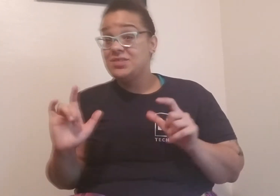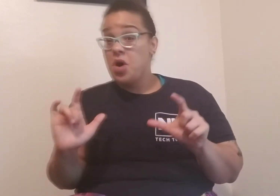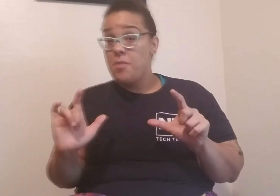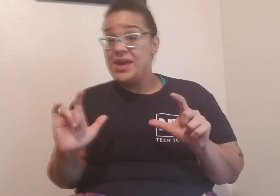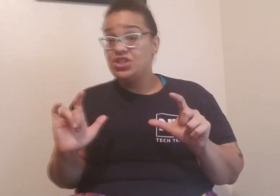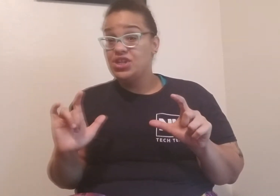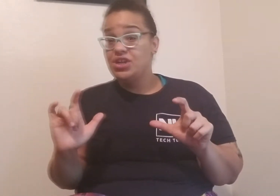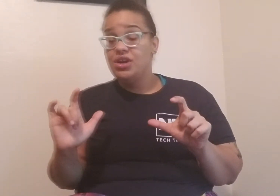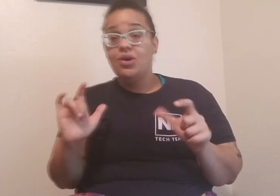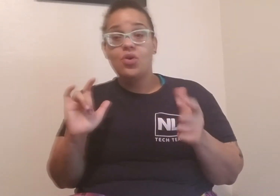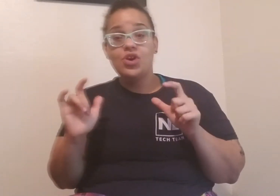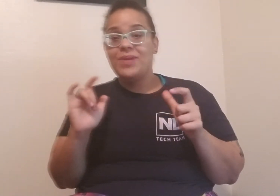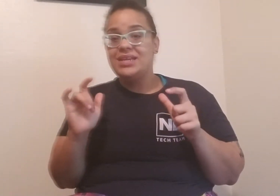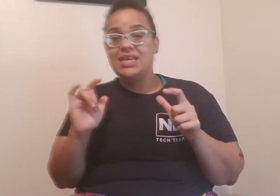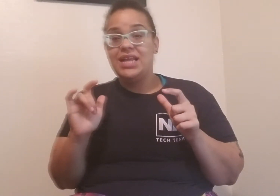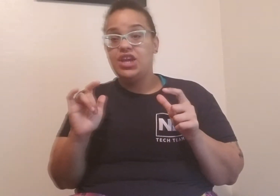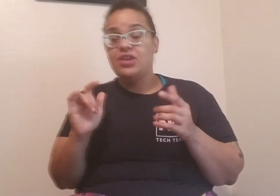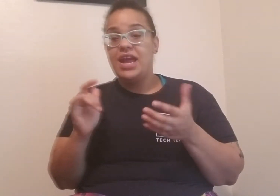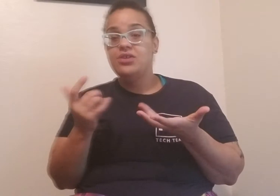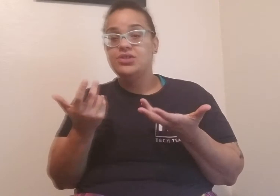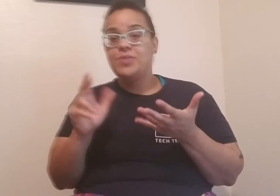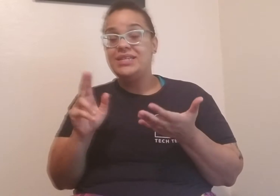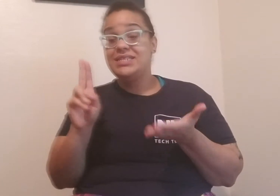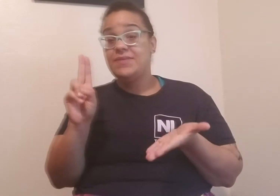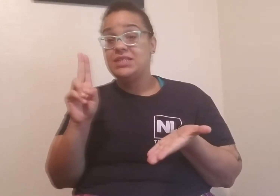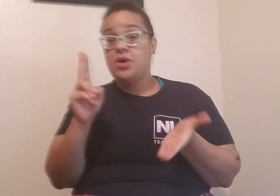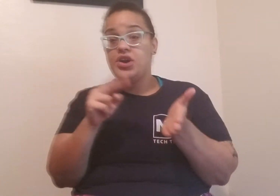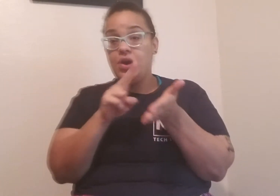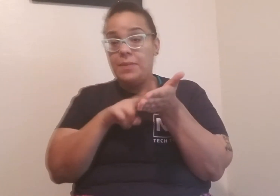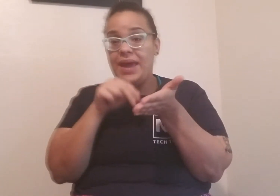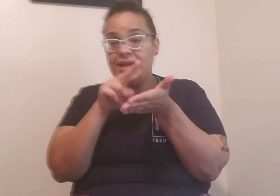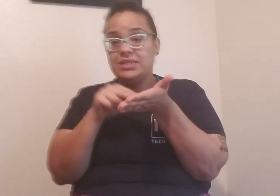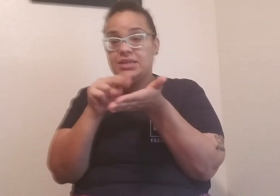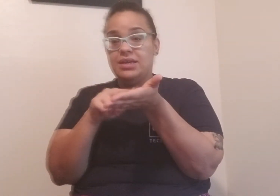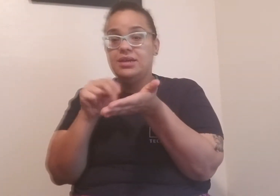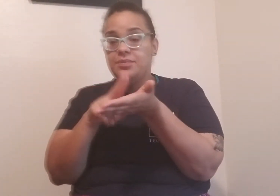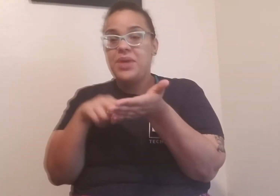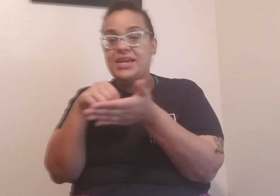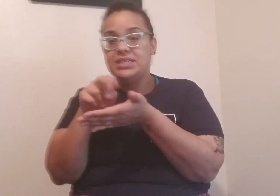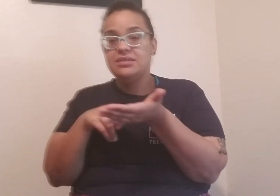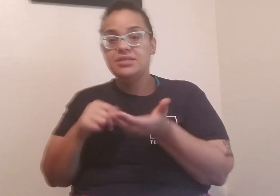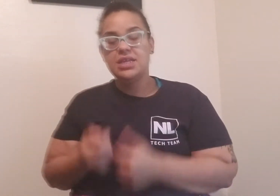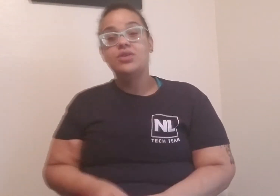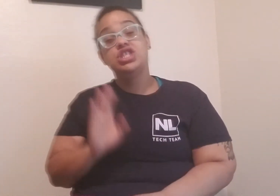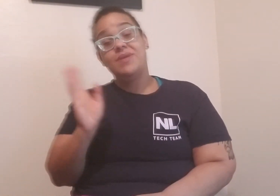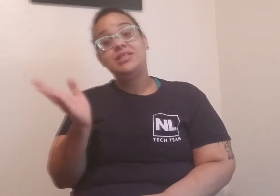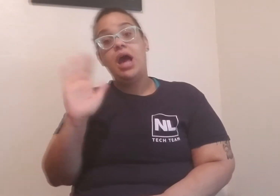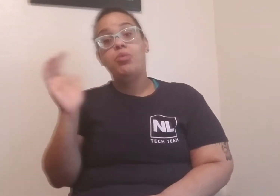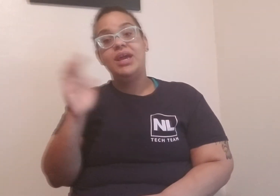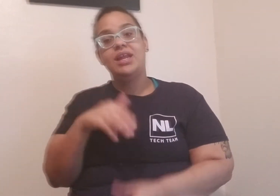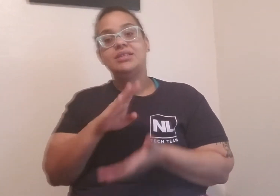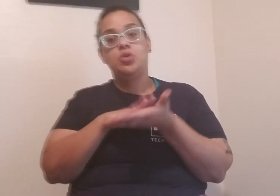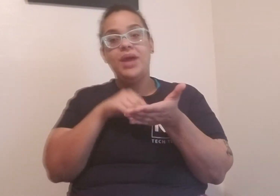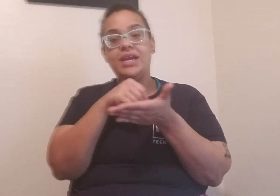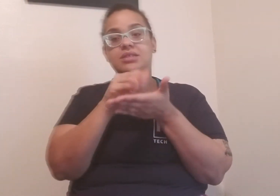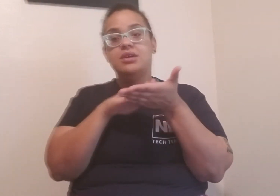small picture, or you're painting like your nails, or painting something small, you're going to paint. So it just depends on how big it is. So paint